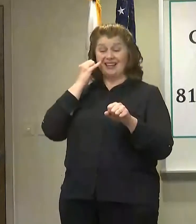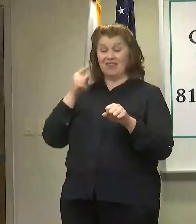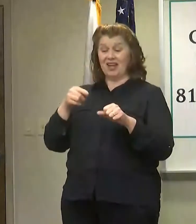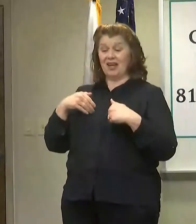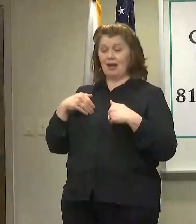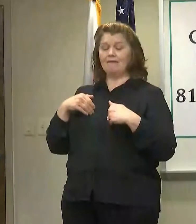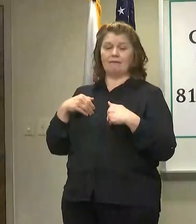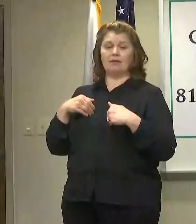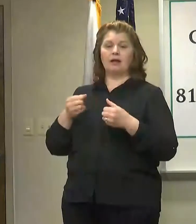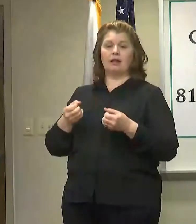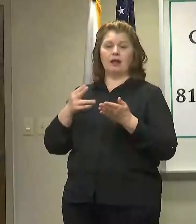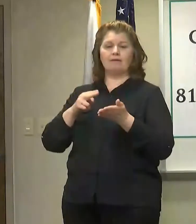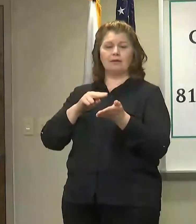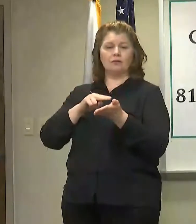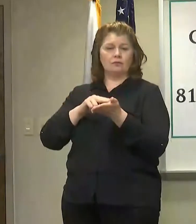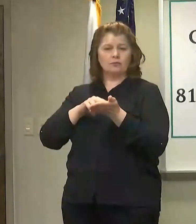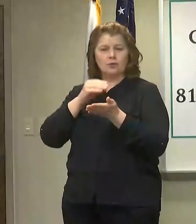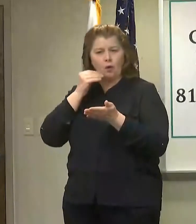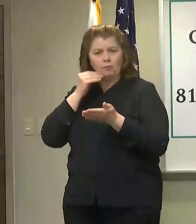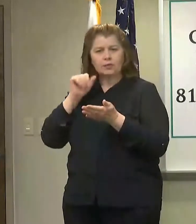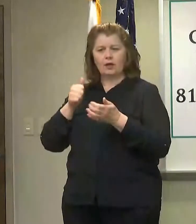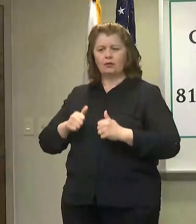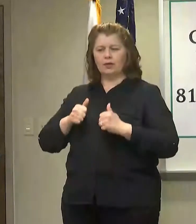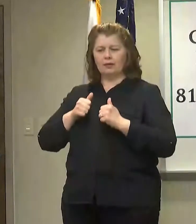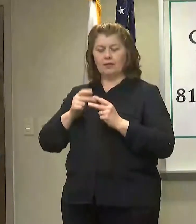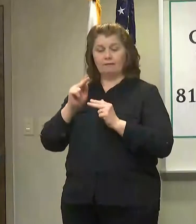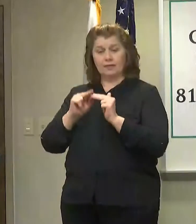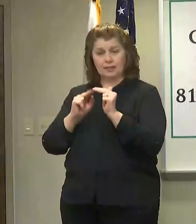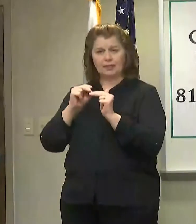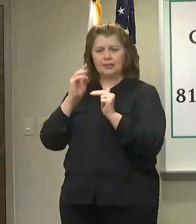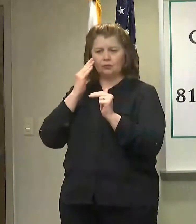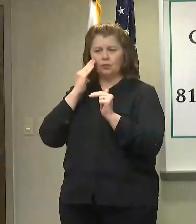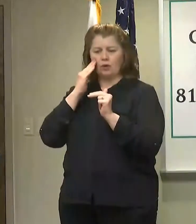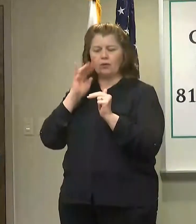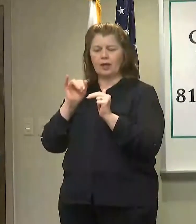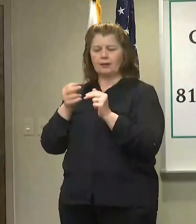congregate living facilities in which there have been outbreaks, because we know that will drive that number up.